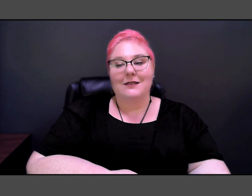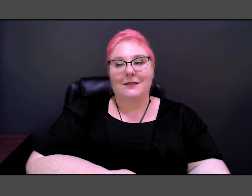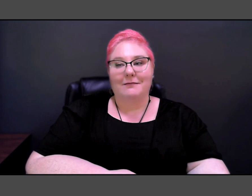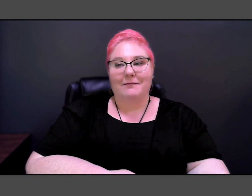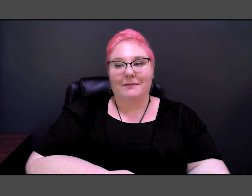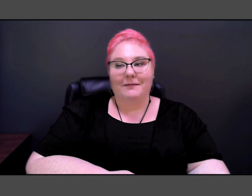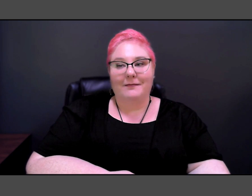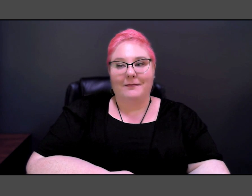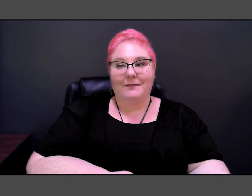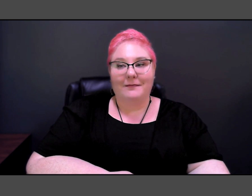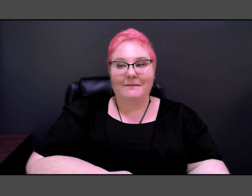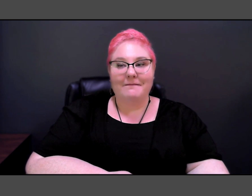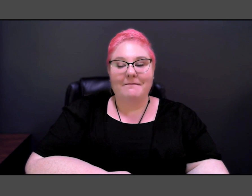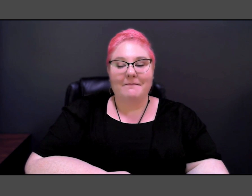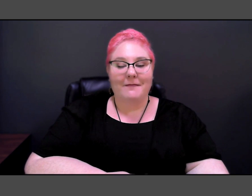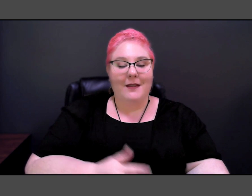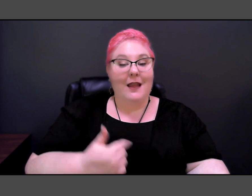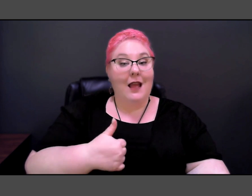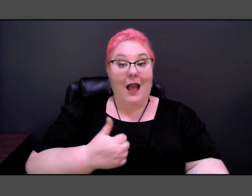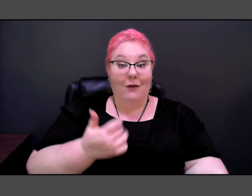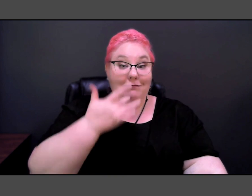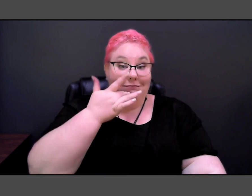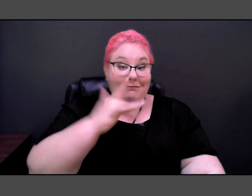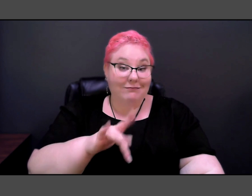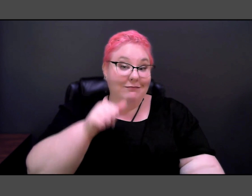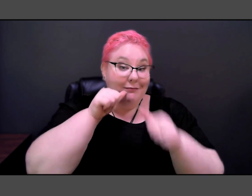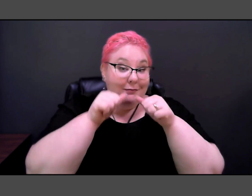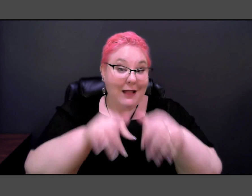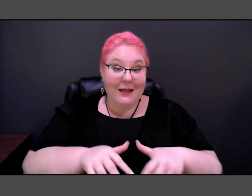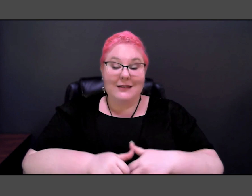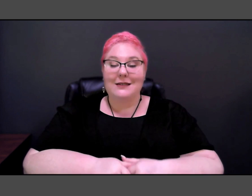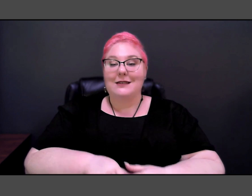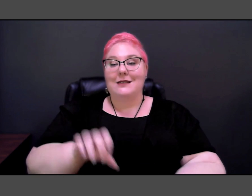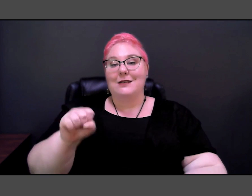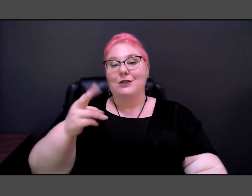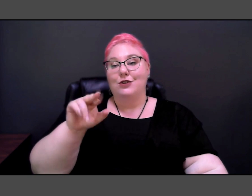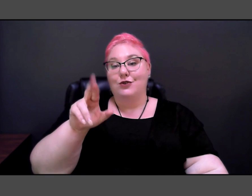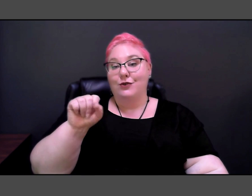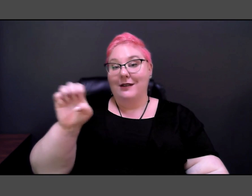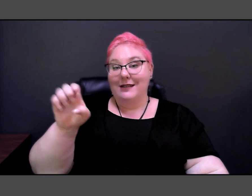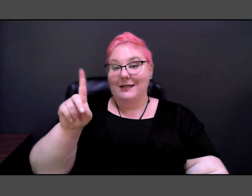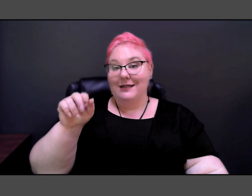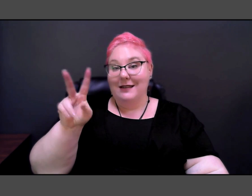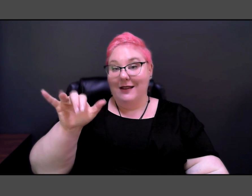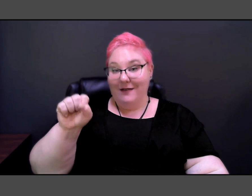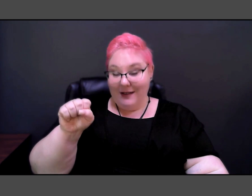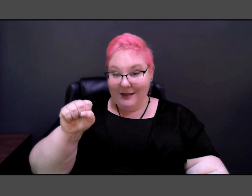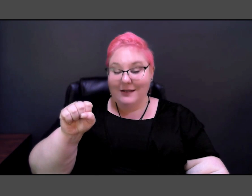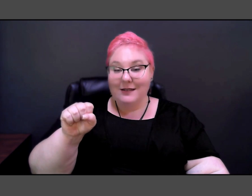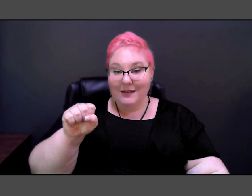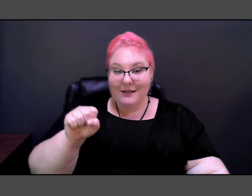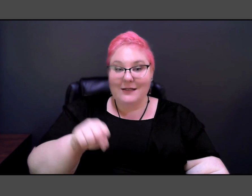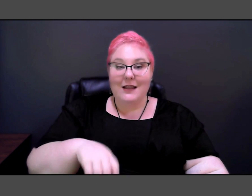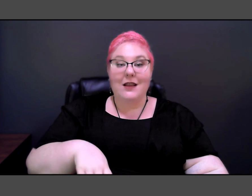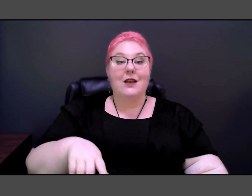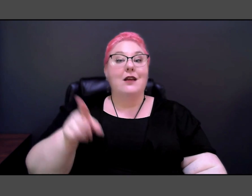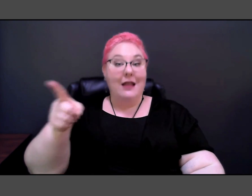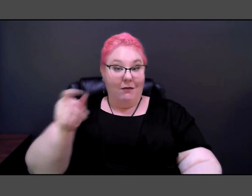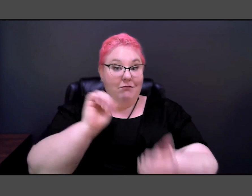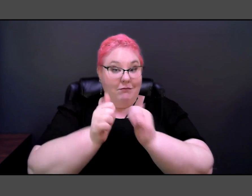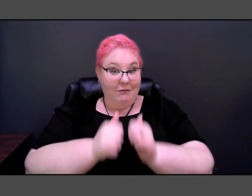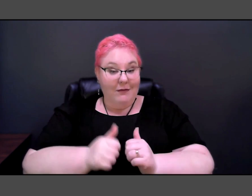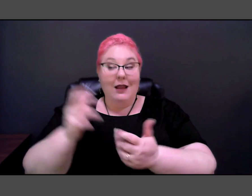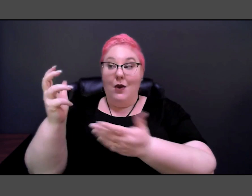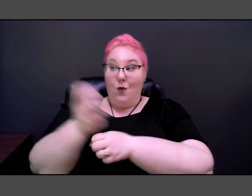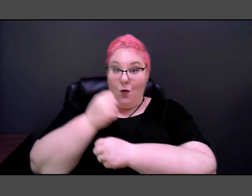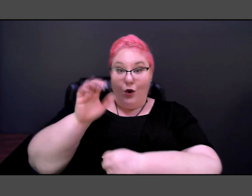was blessed to have Sharice Davids from the Ho-Chunk Nation also run and win her election. So there